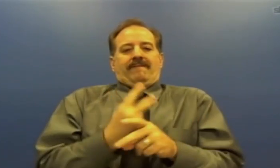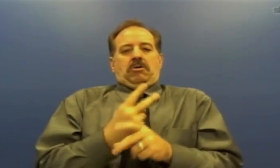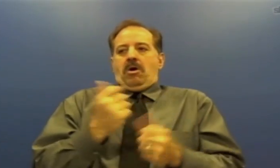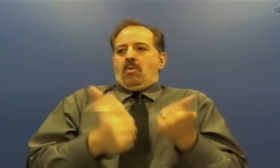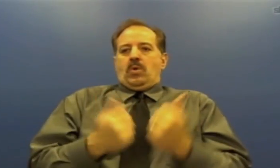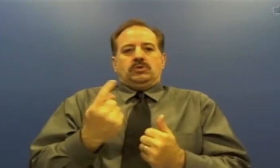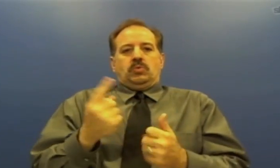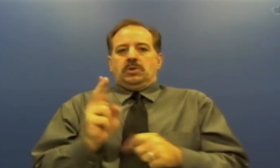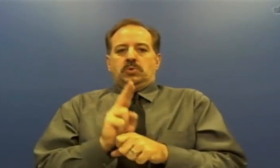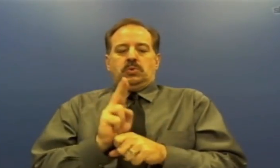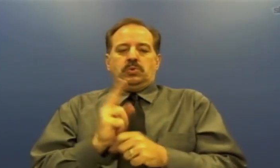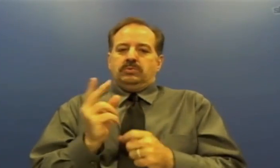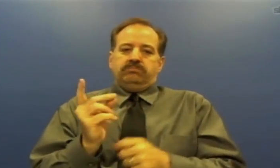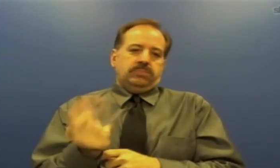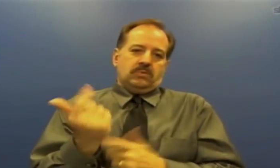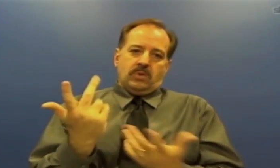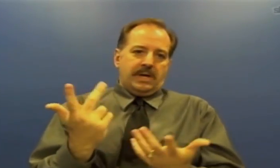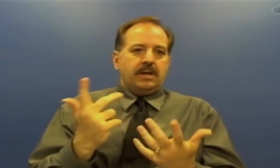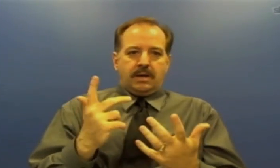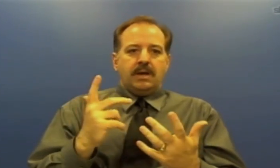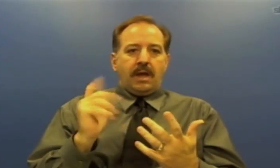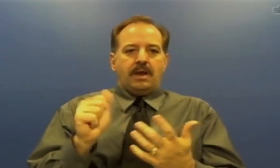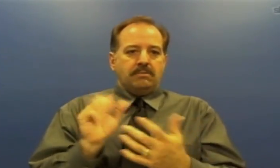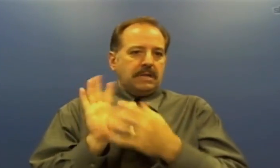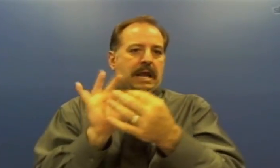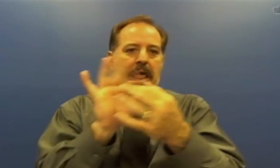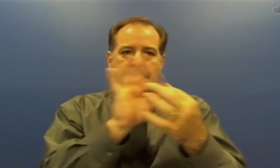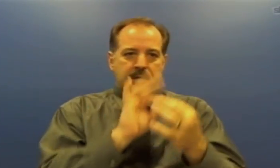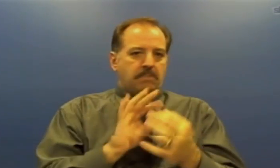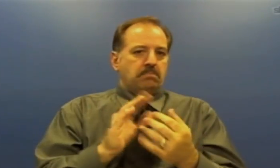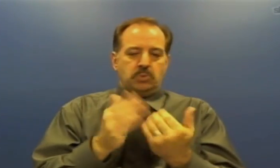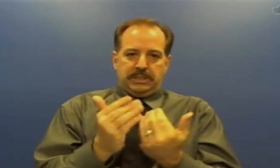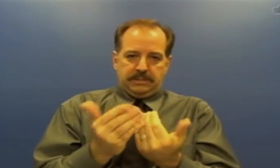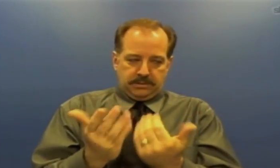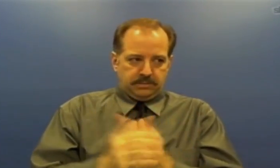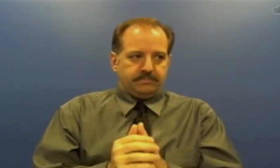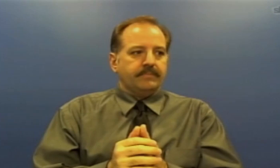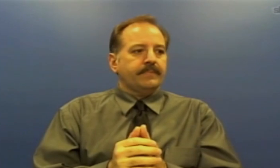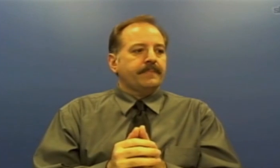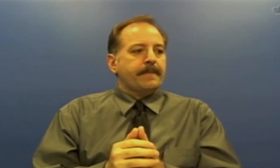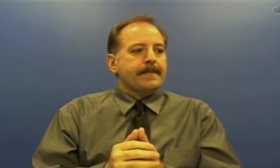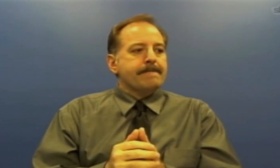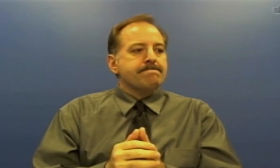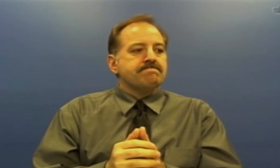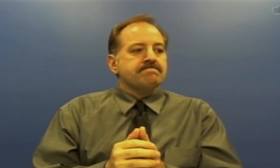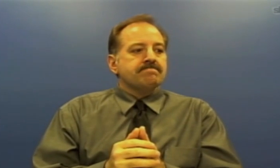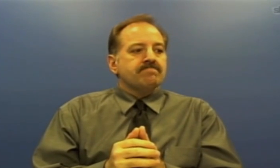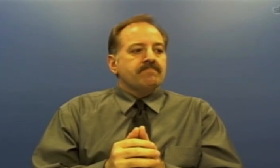once you get accustomed to using them, it's fairly simple. You know which one to use and very quickly make that video connection.